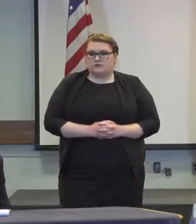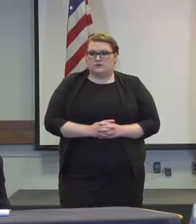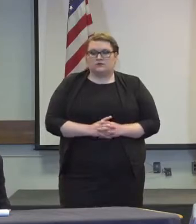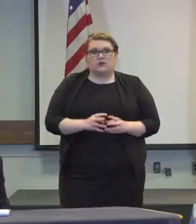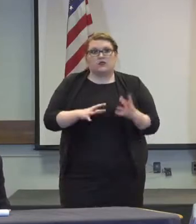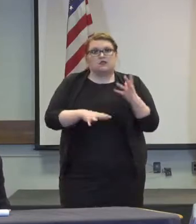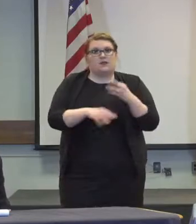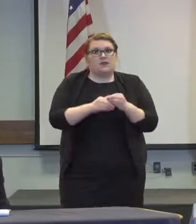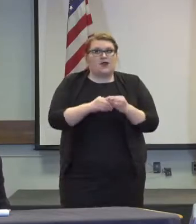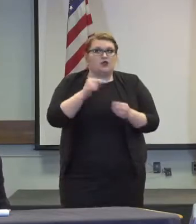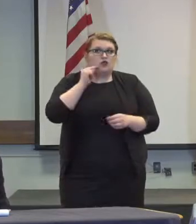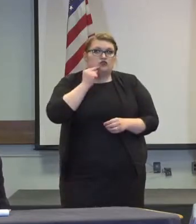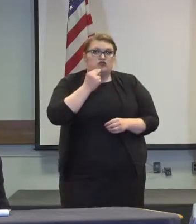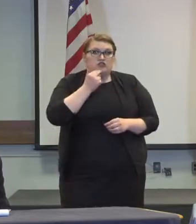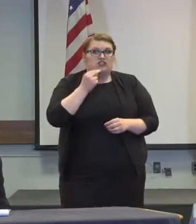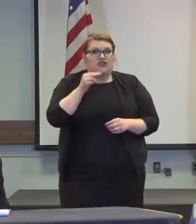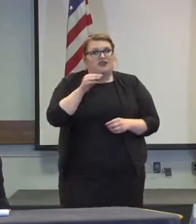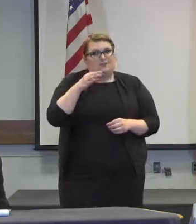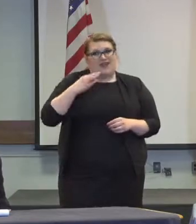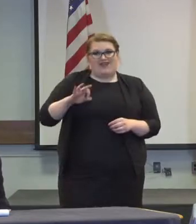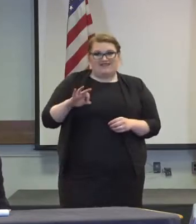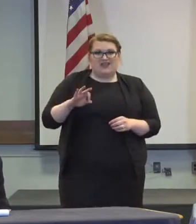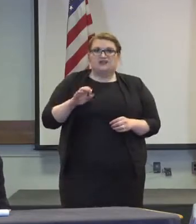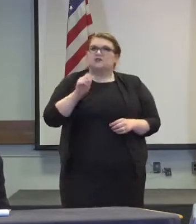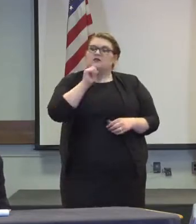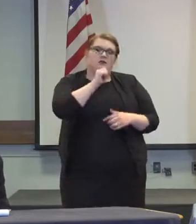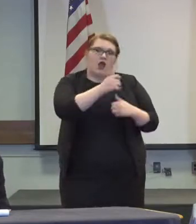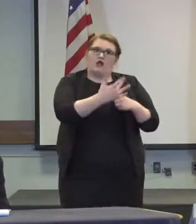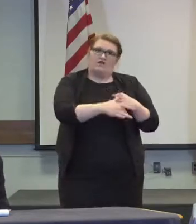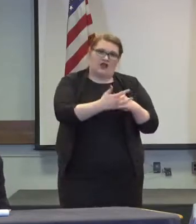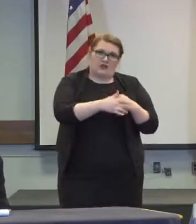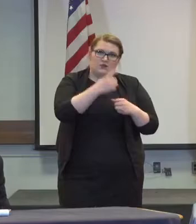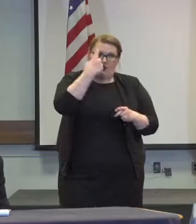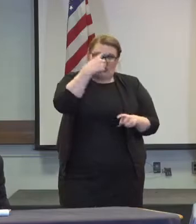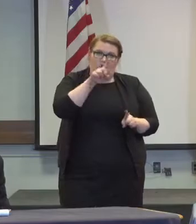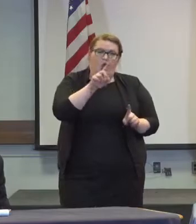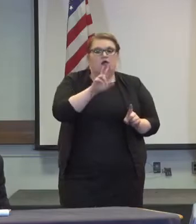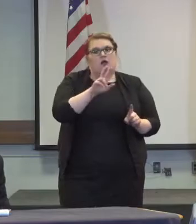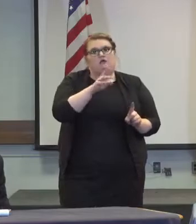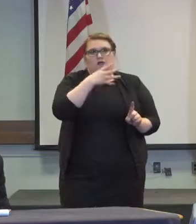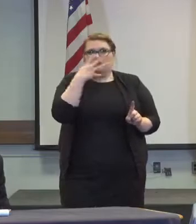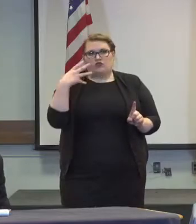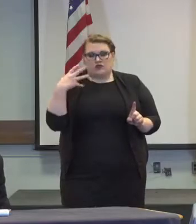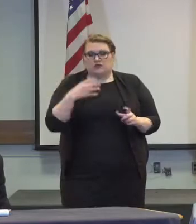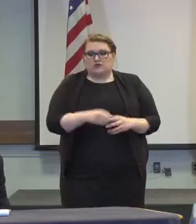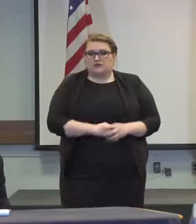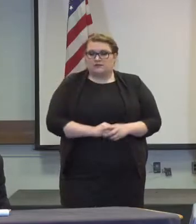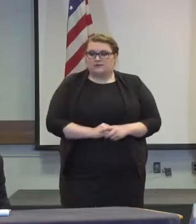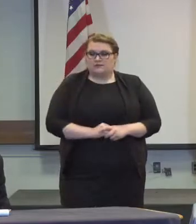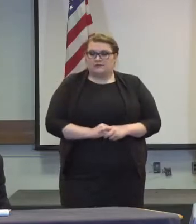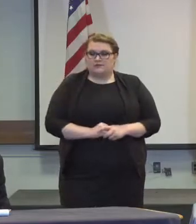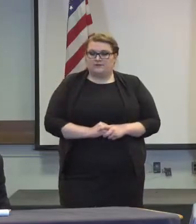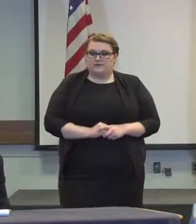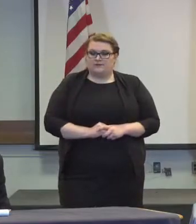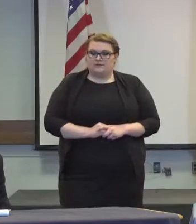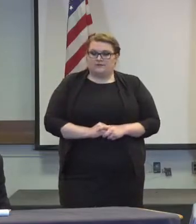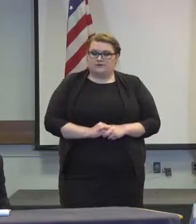supplemental nutrition benefits are not eligible, are not available to undocumented persons.